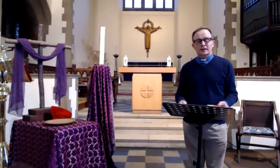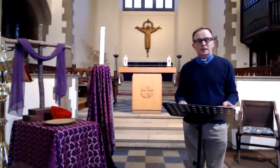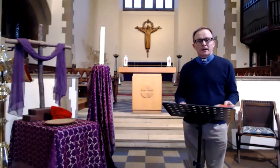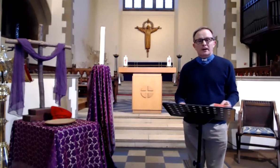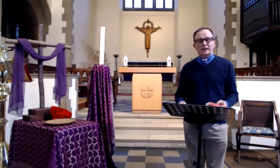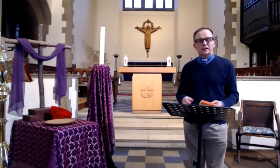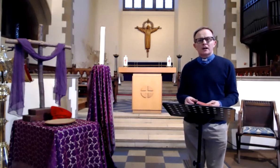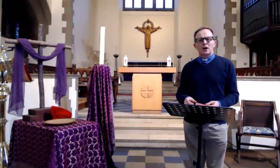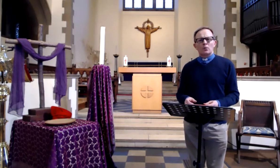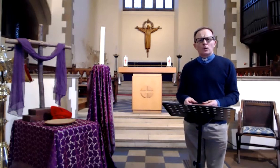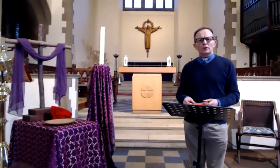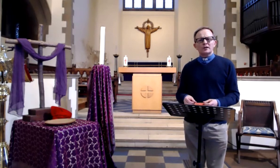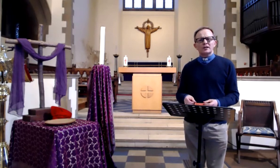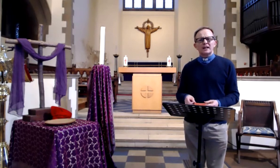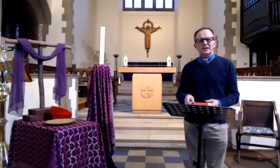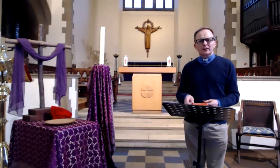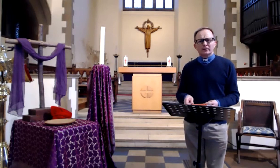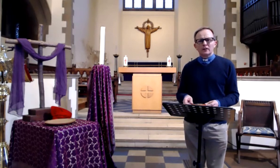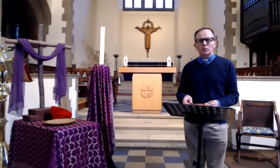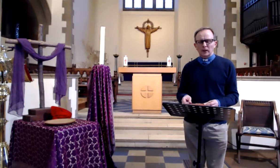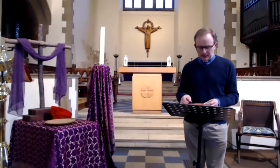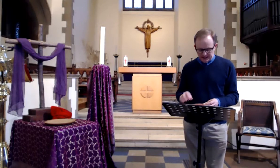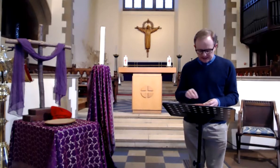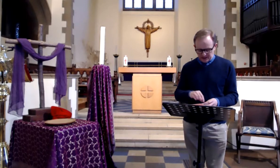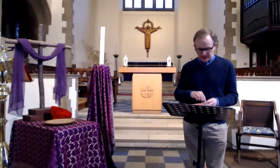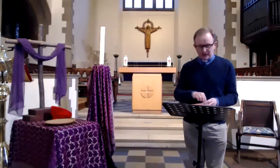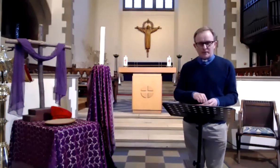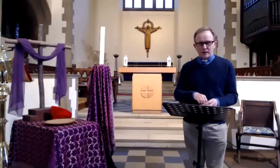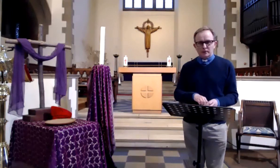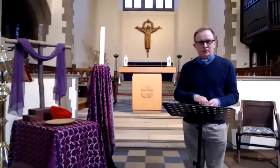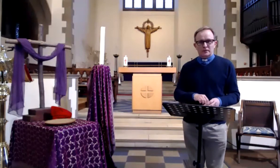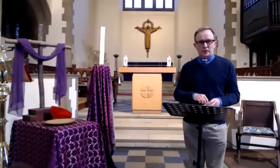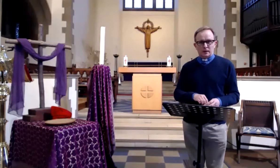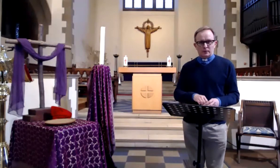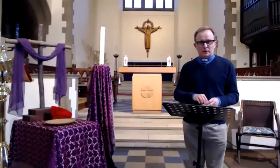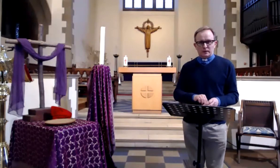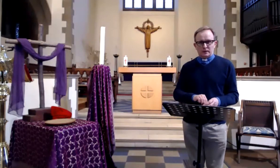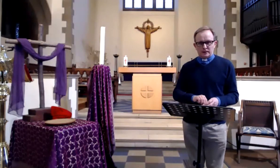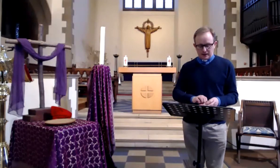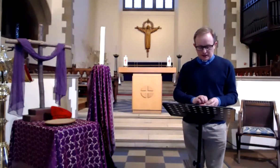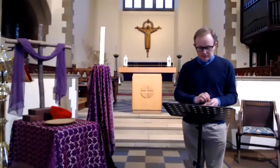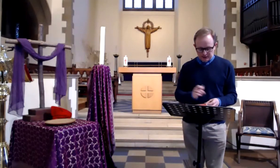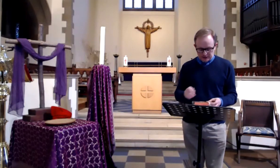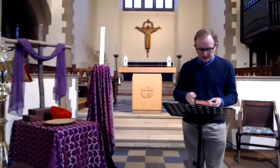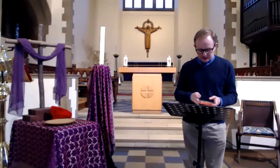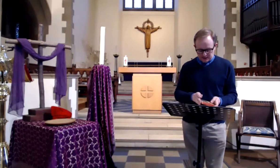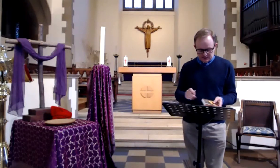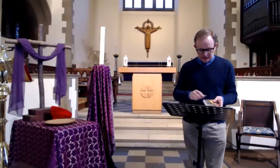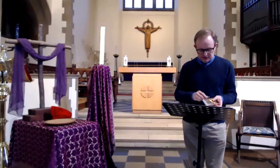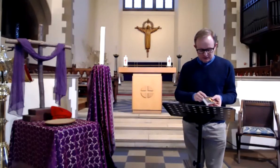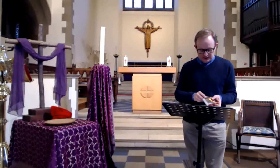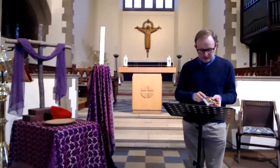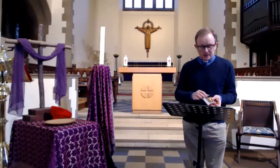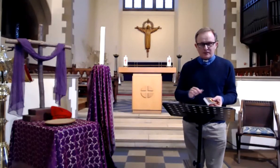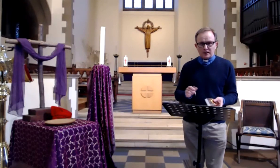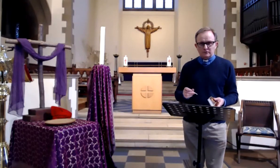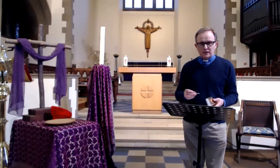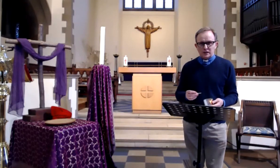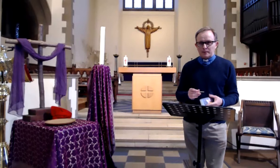about actually what season we are in at the moment. So you might want to be thinking about that. Okay, see if I can reach up to